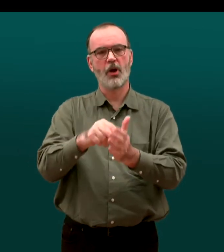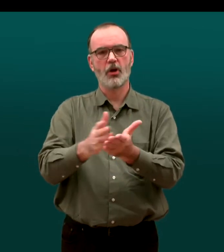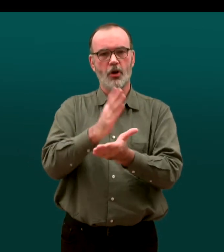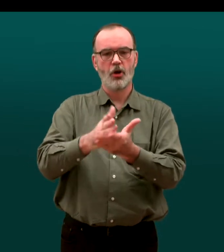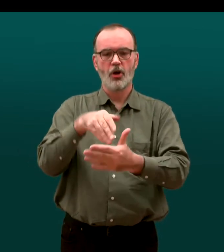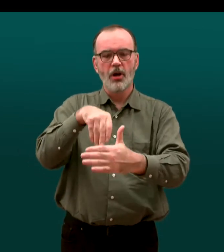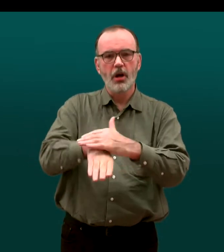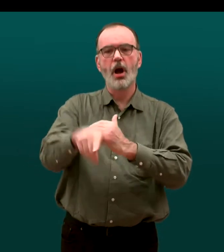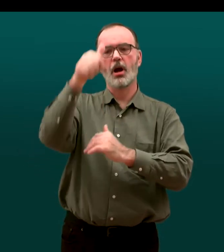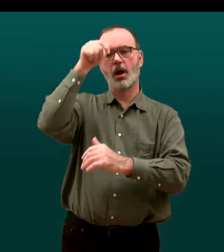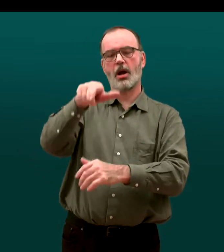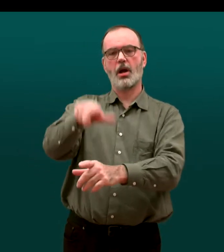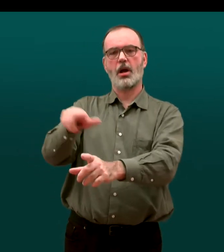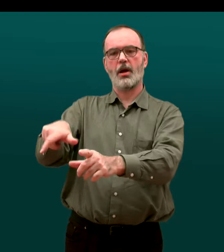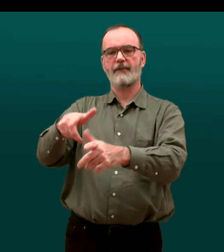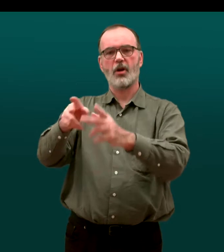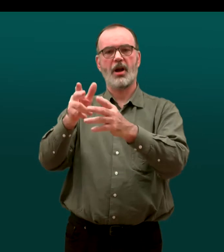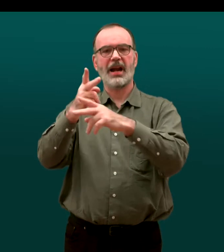clients' records when they enter into care homes.